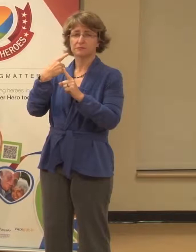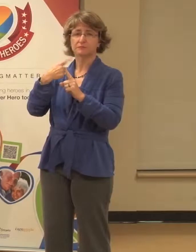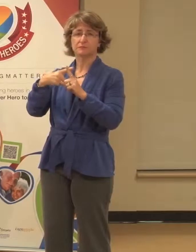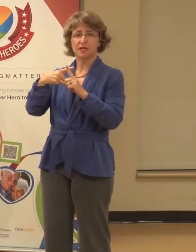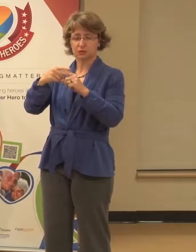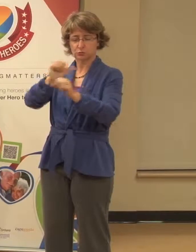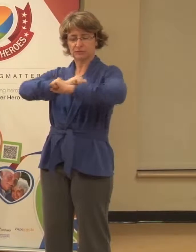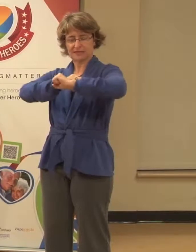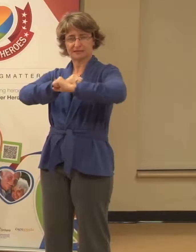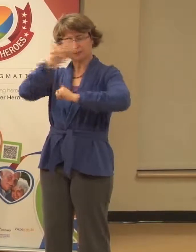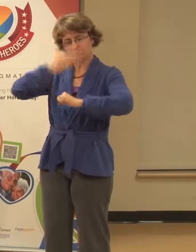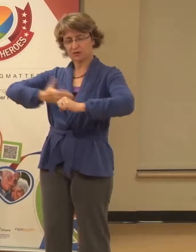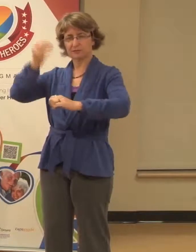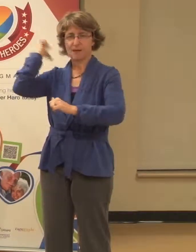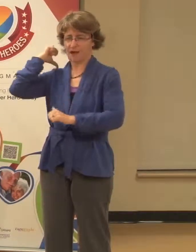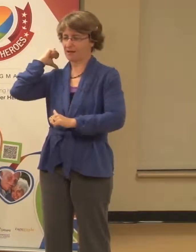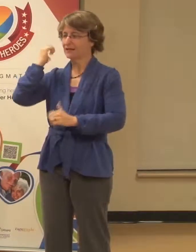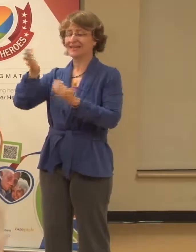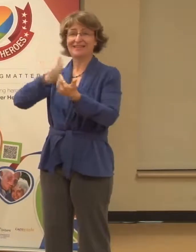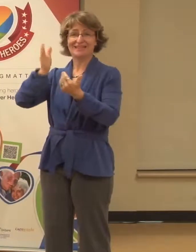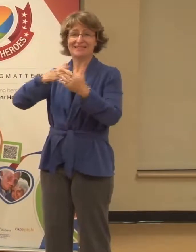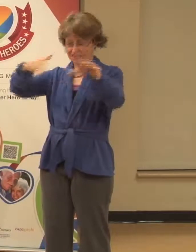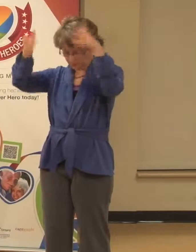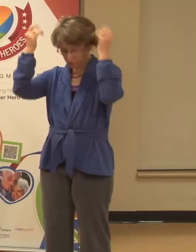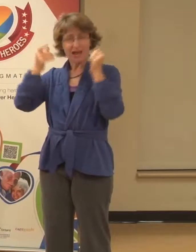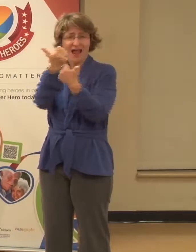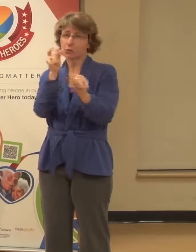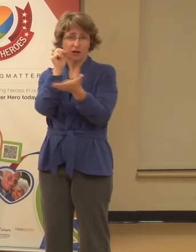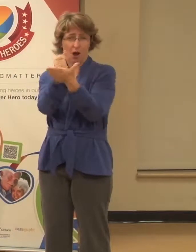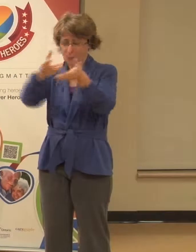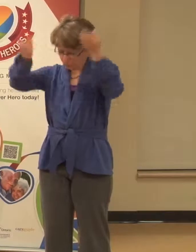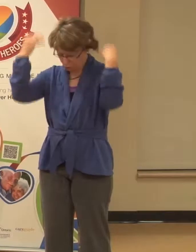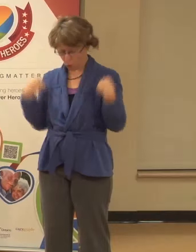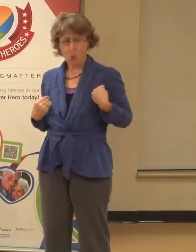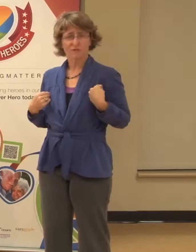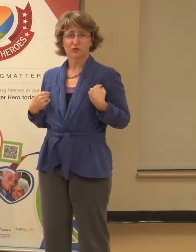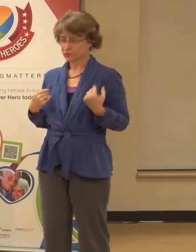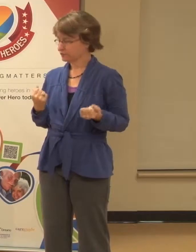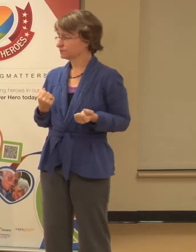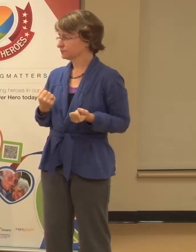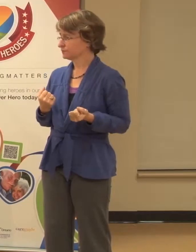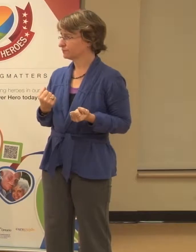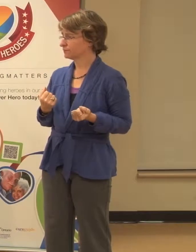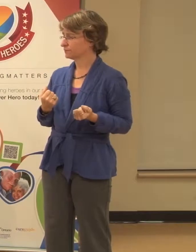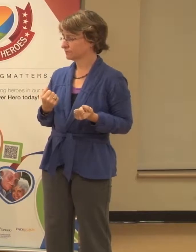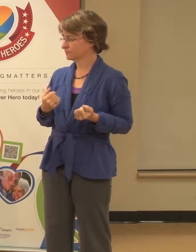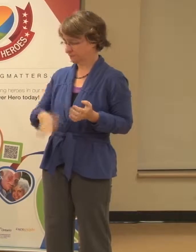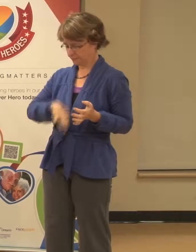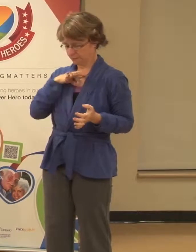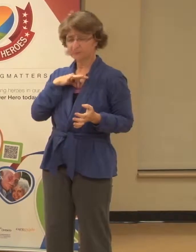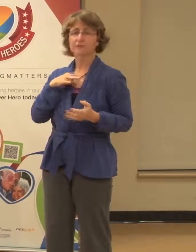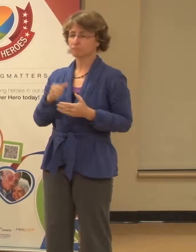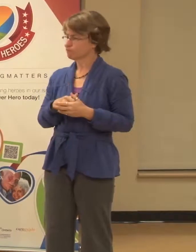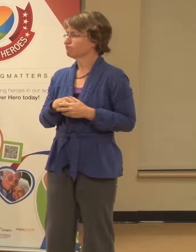and the back. So it's easy to put on. Anyone can help you to do that as well. And it slips on, and you zip